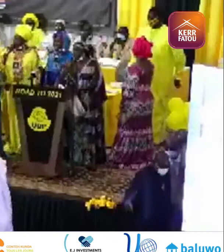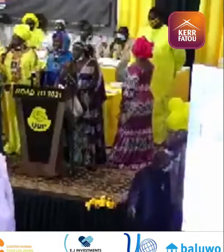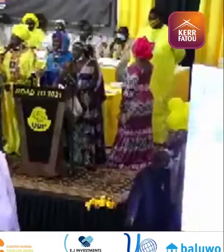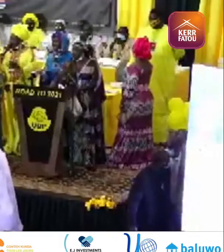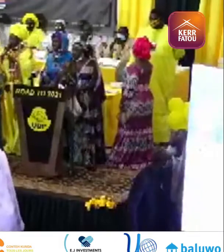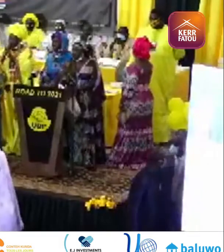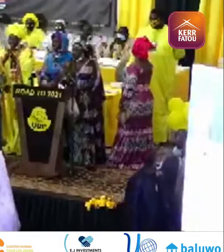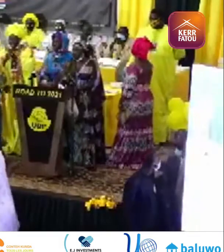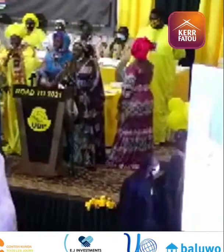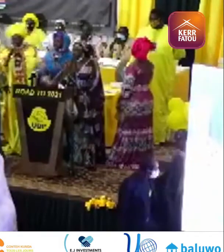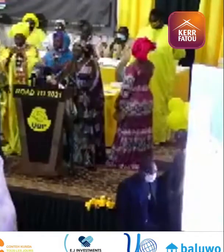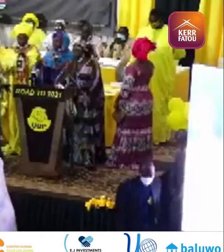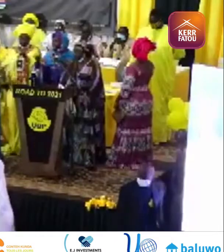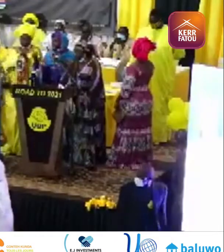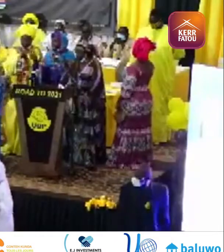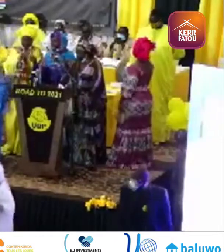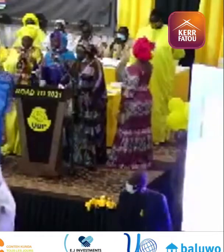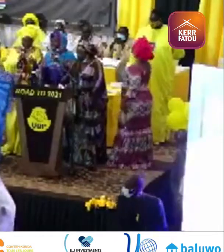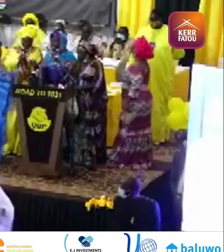dabole